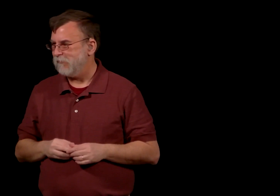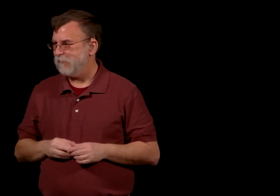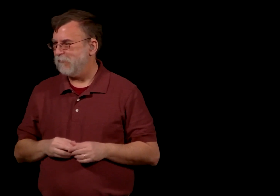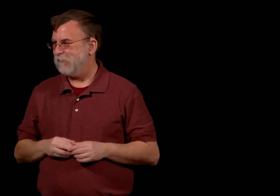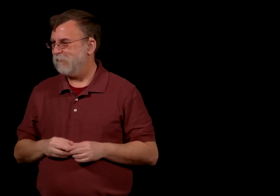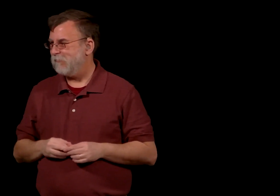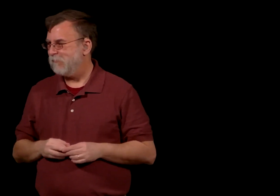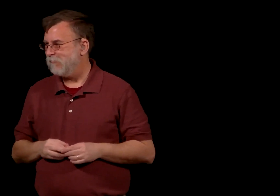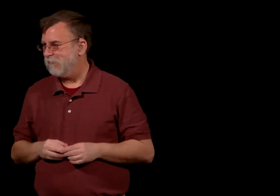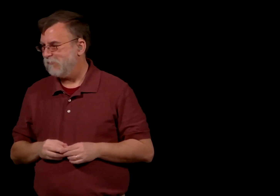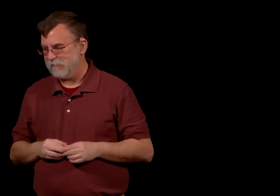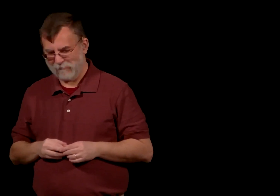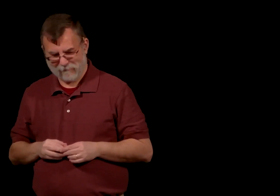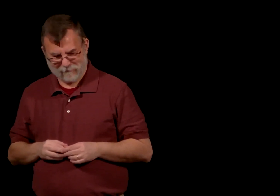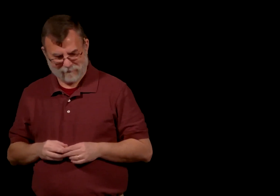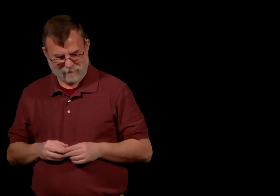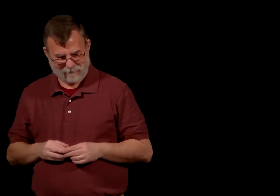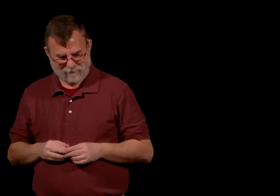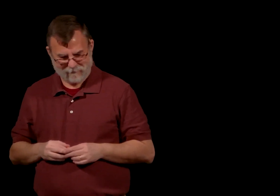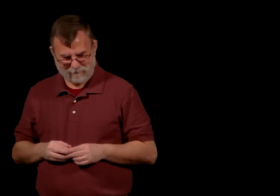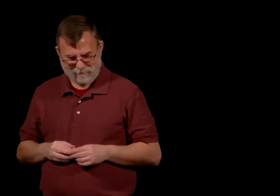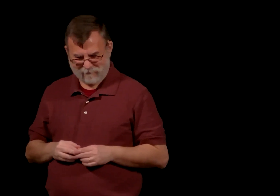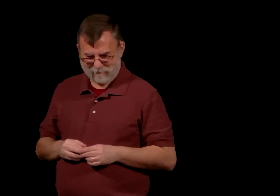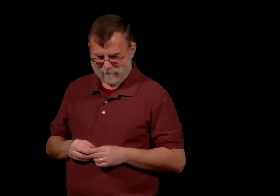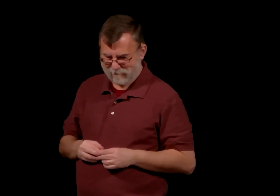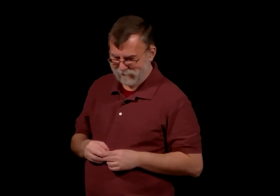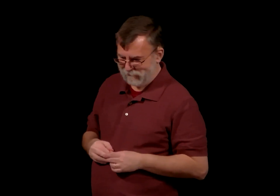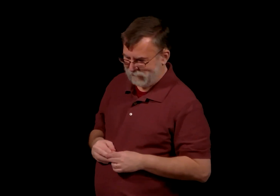Come on up for the Lord's Prayer.